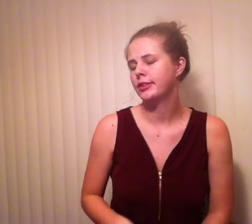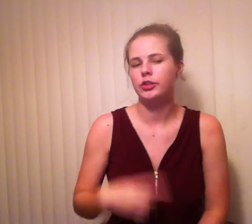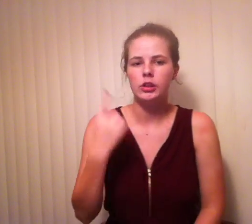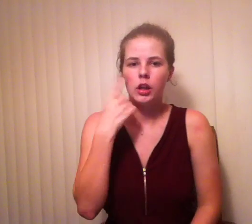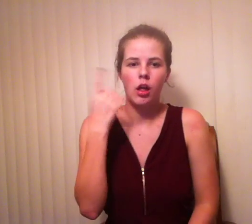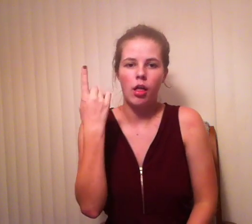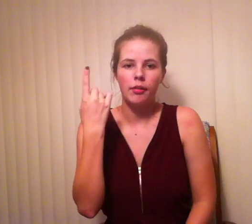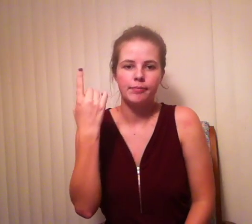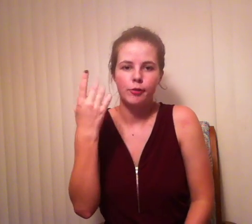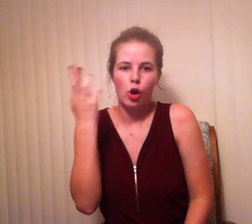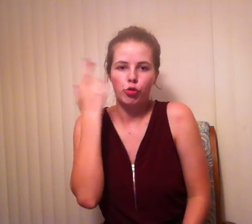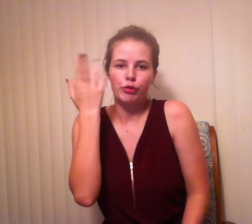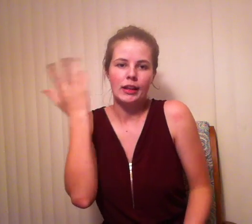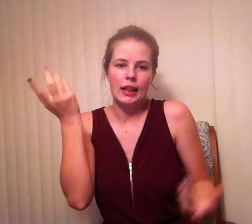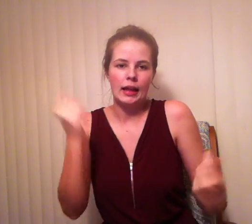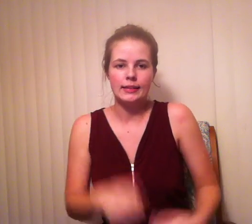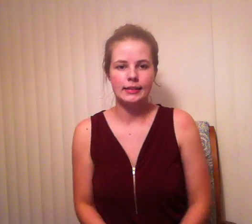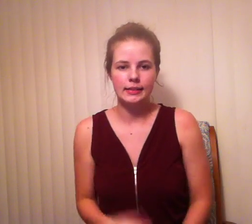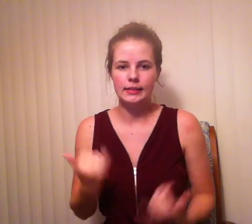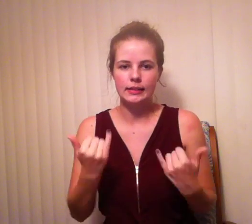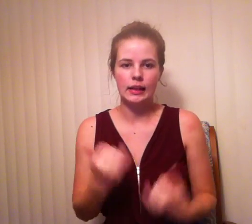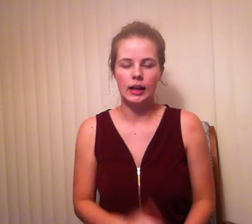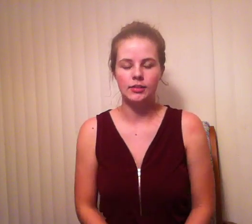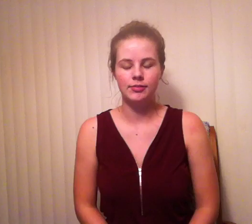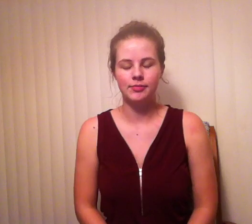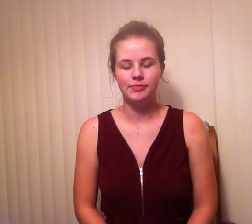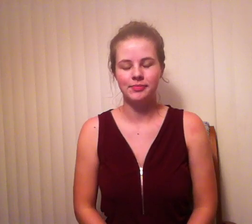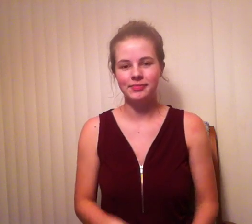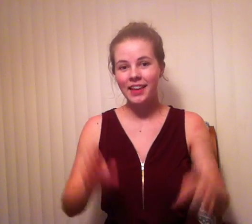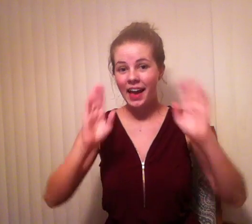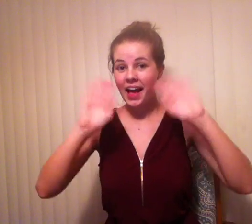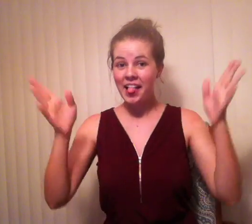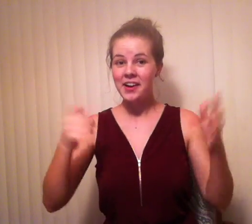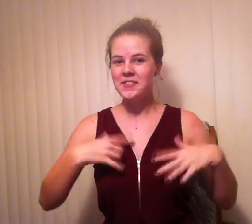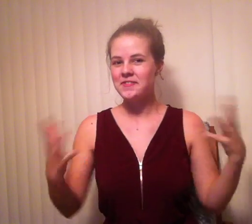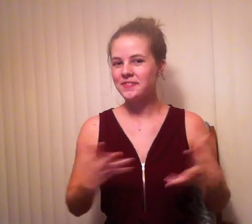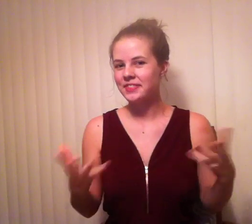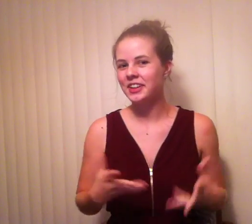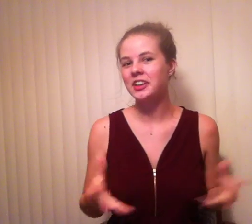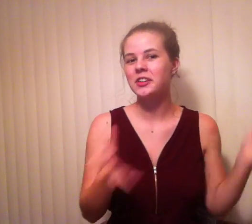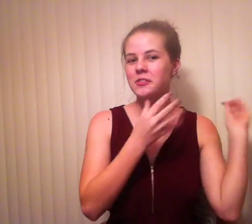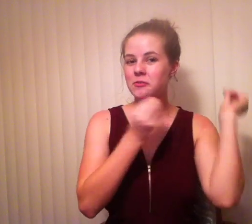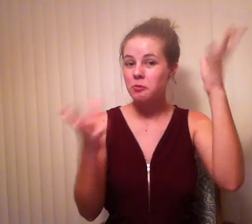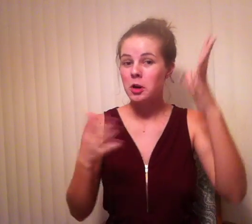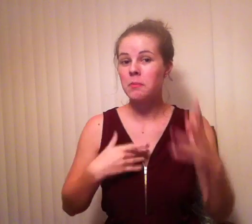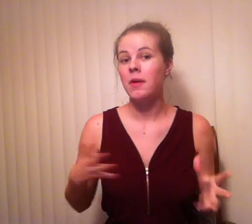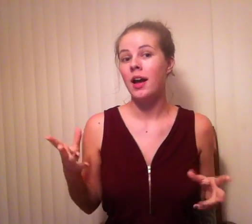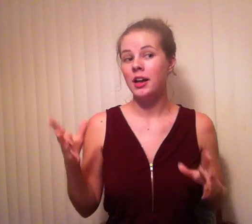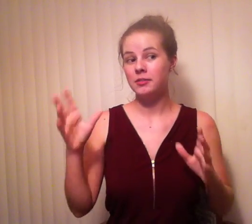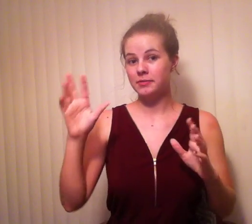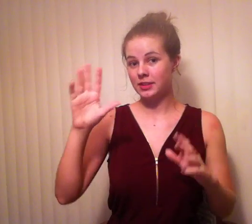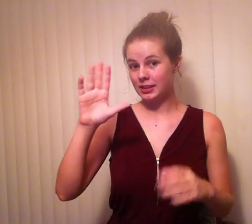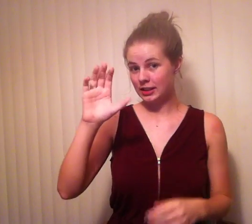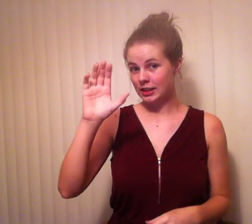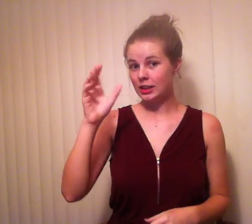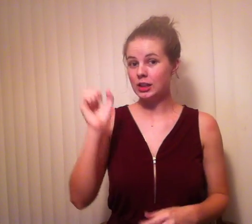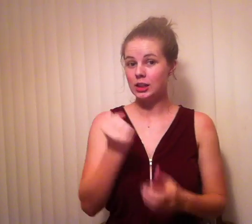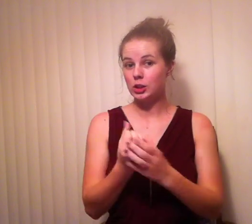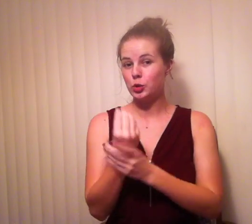ready today. Hello everyone! I am here today to share with you guys my updated spring foundation routine. I love this look. It is super glowy.